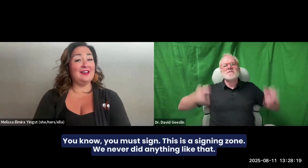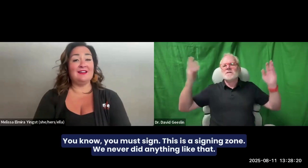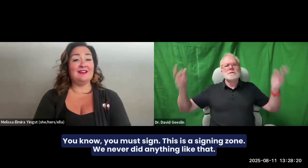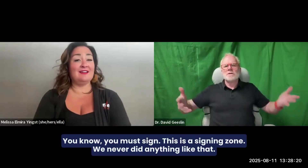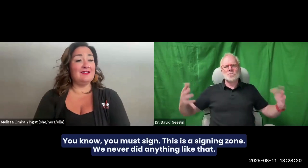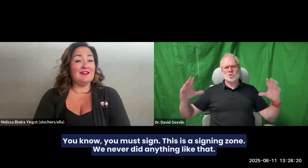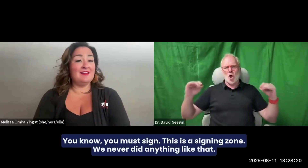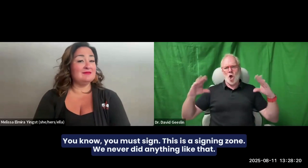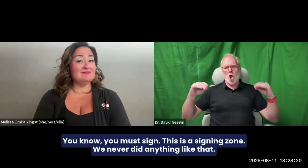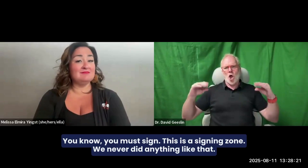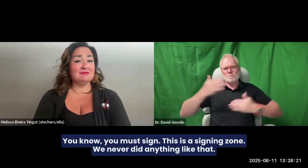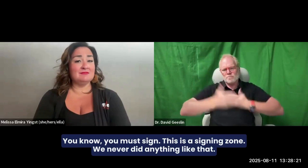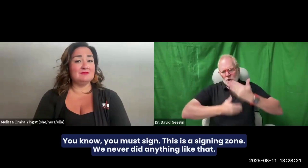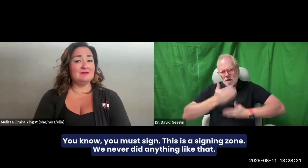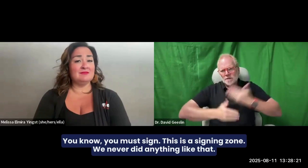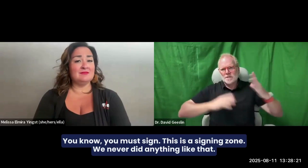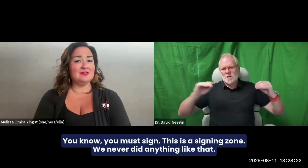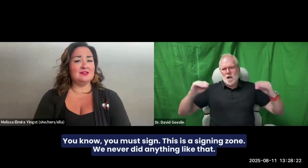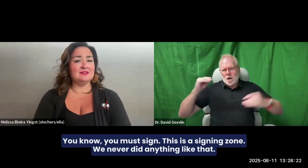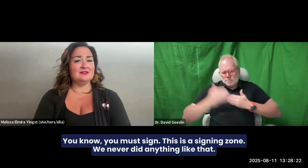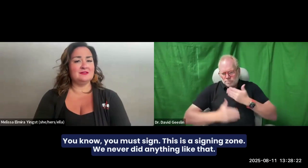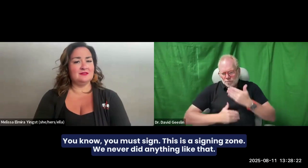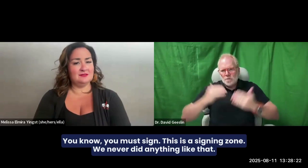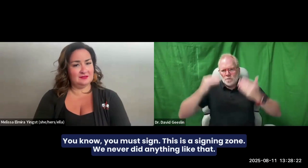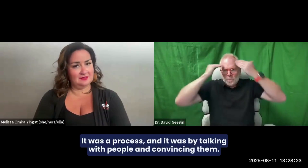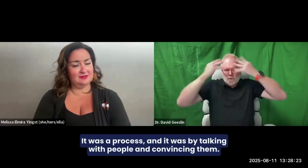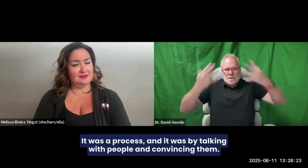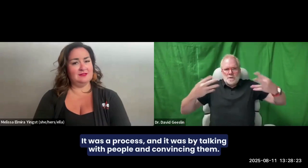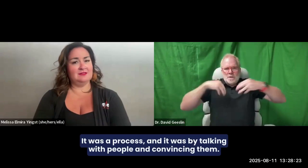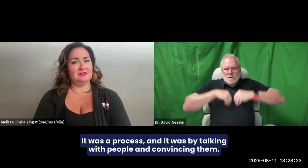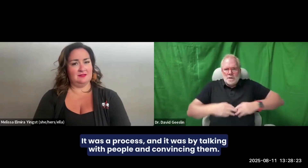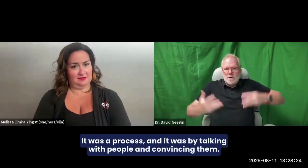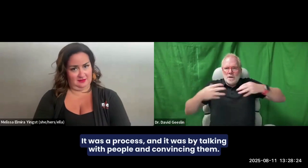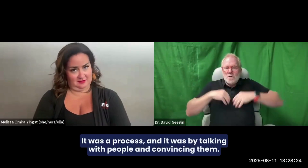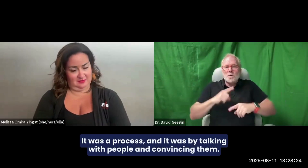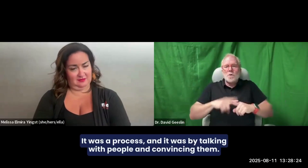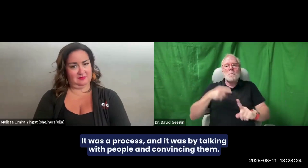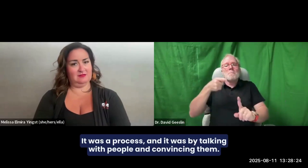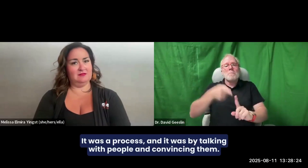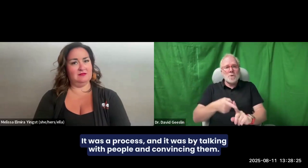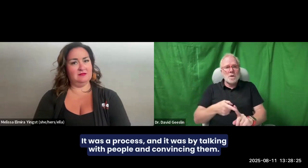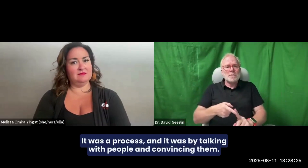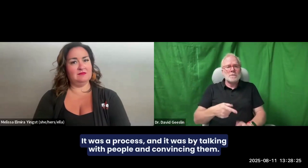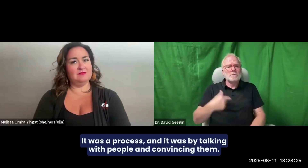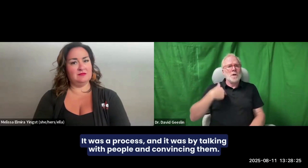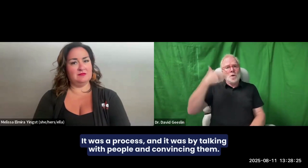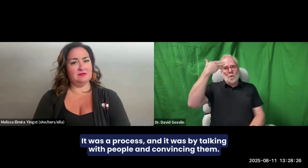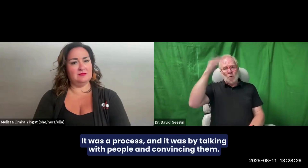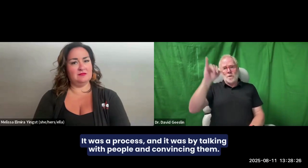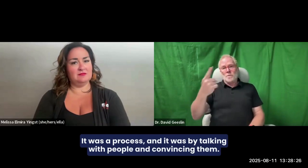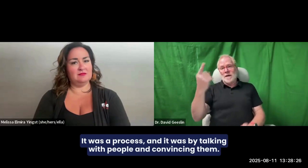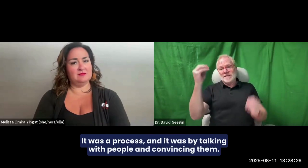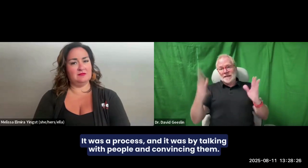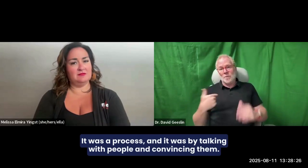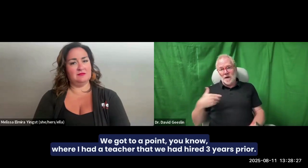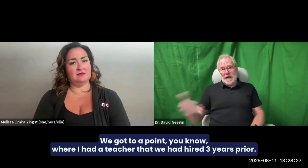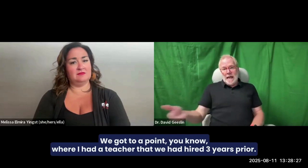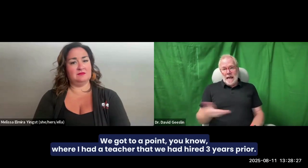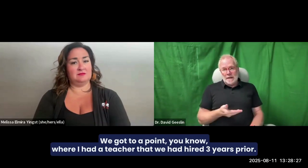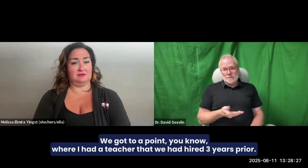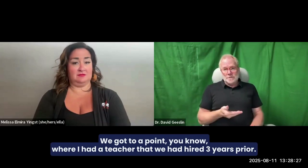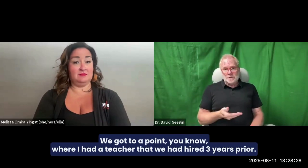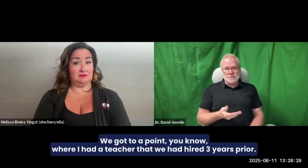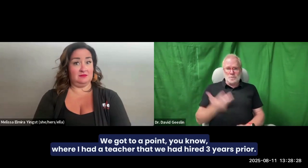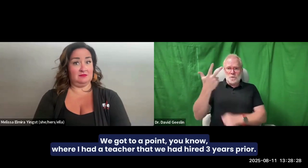is a signing zone. We never did anything like that. It was a process, and it was by talking with people and convincing